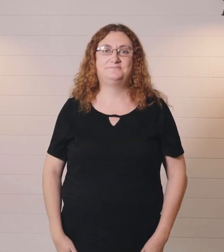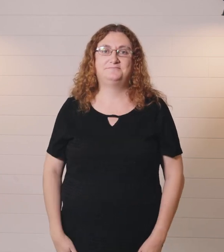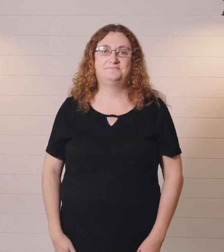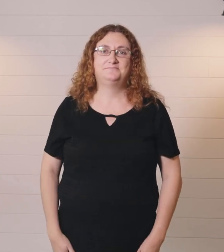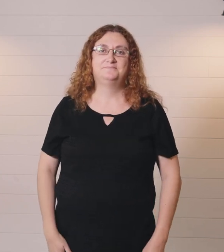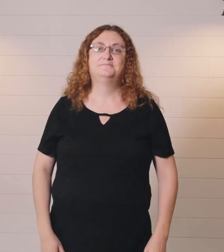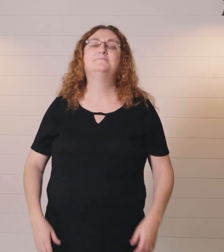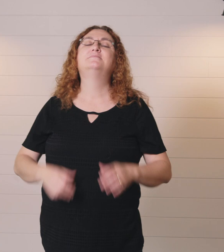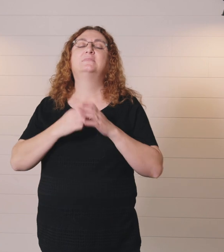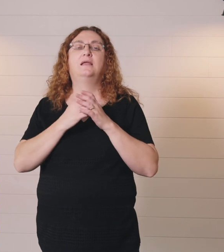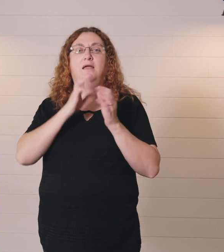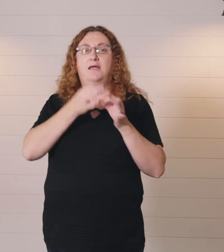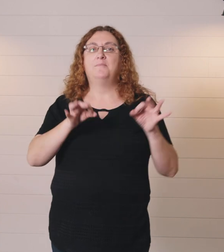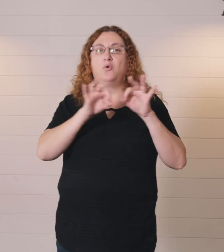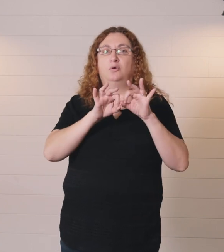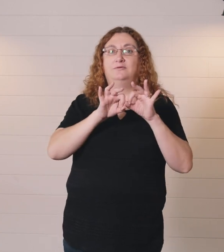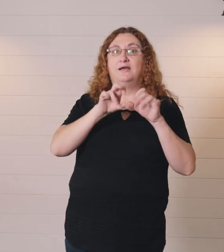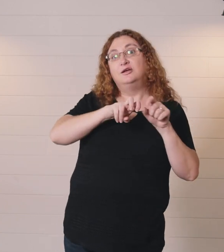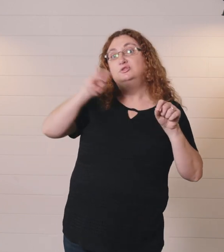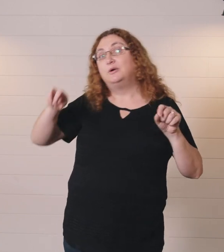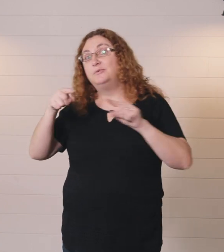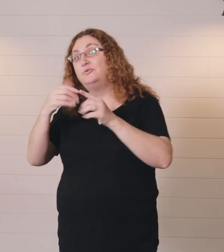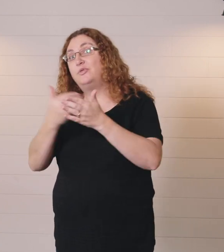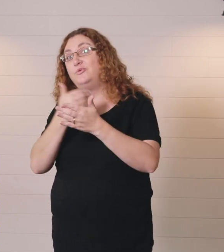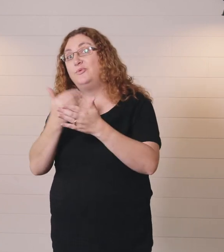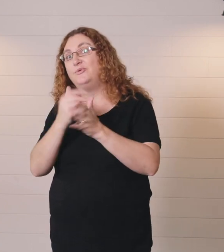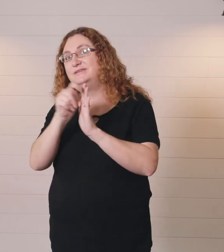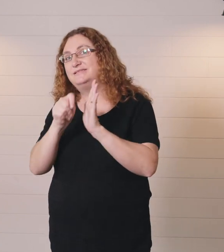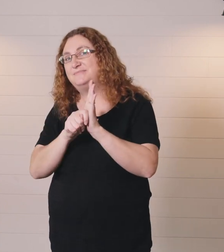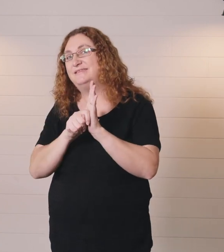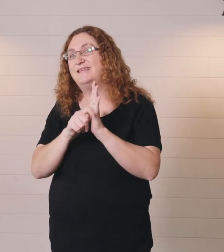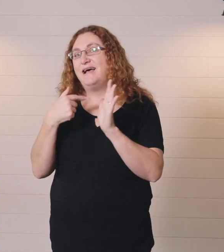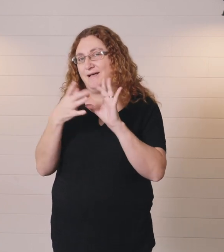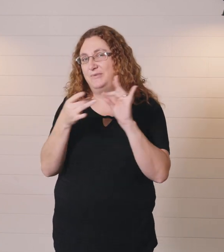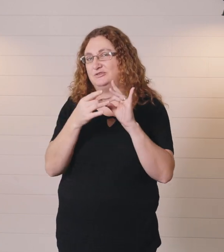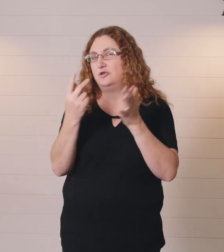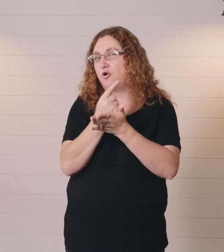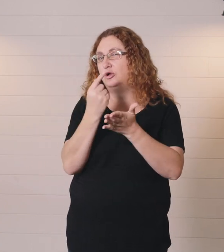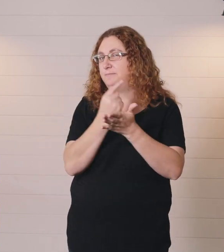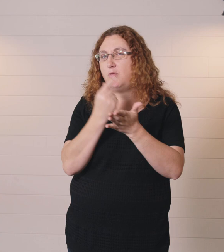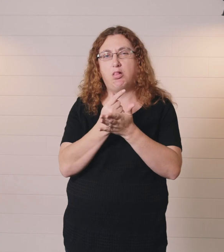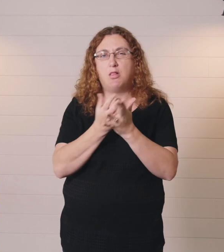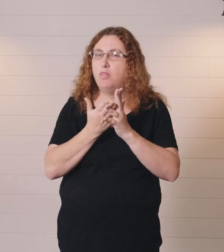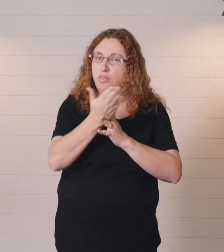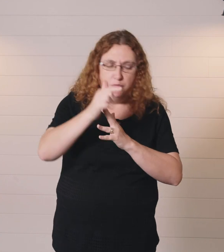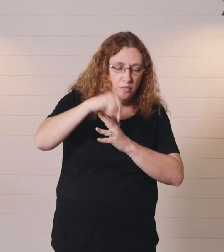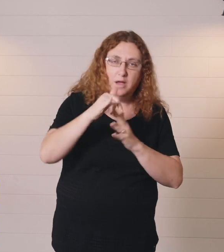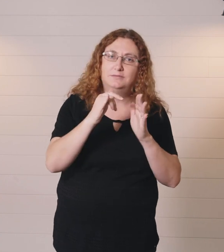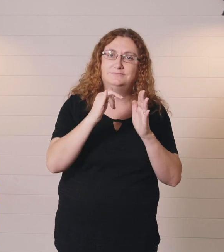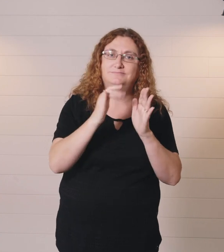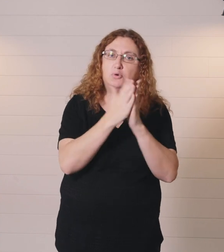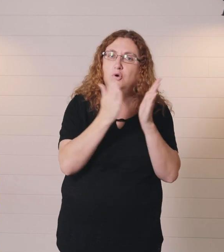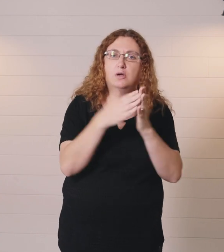We can't end this passage without jumping forward to the New Testament, because as I mentioned at the start, the gospel is all over this text.